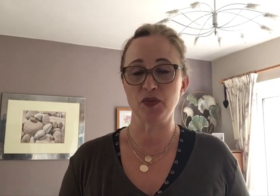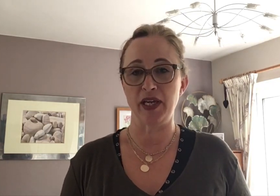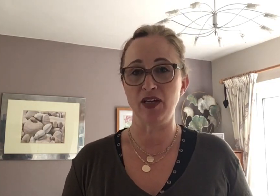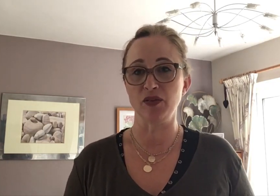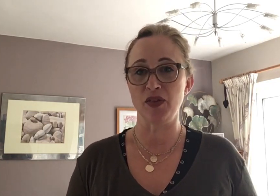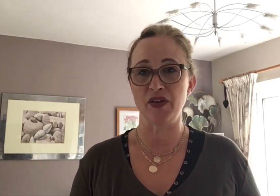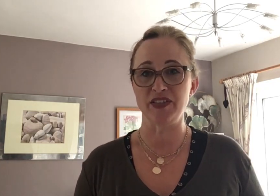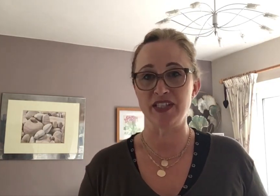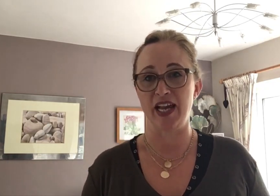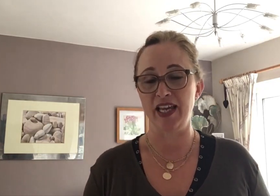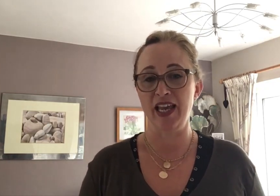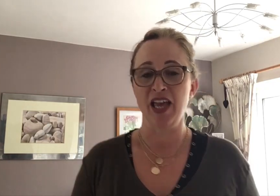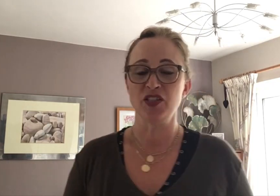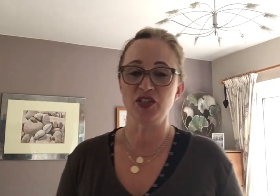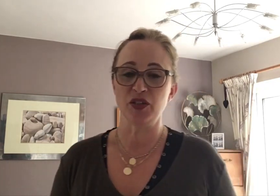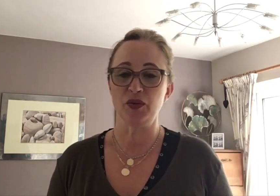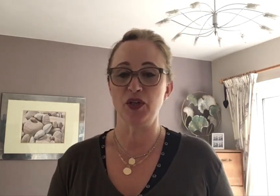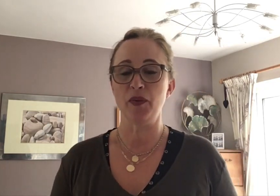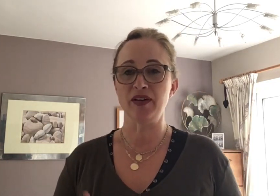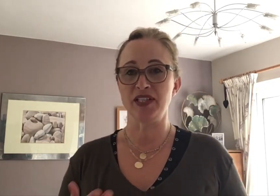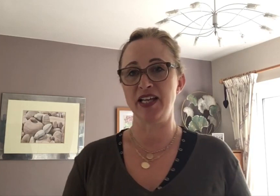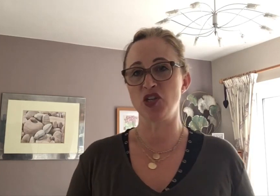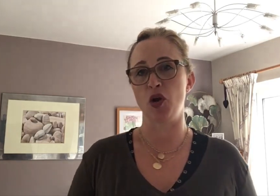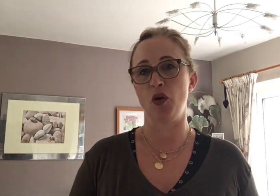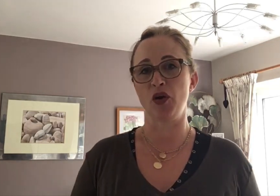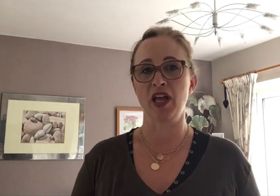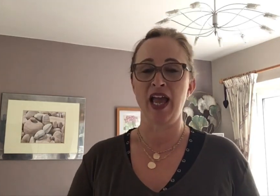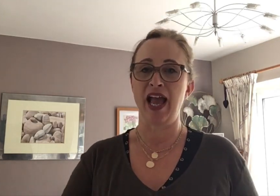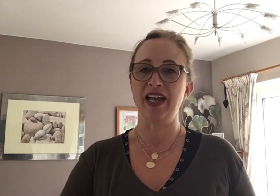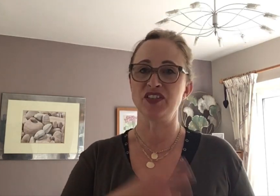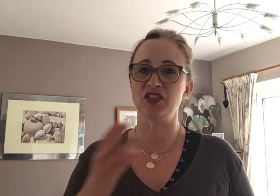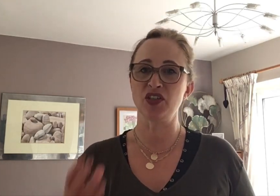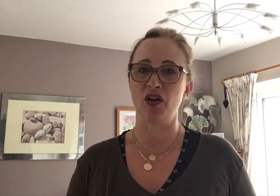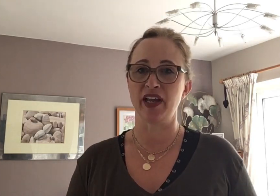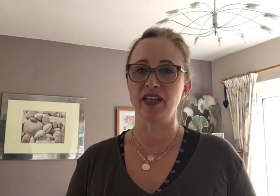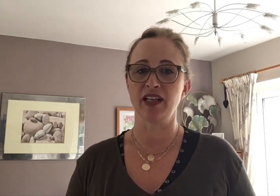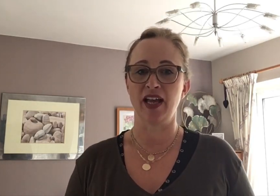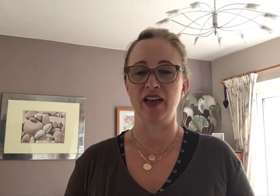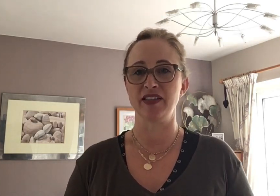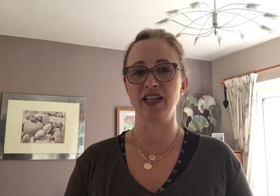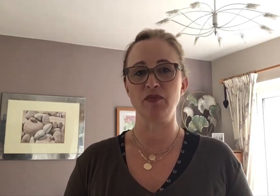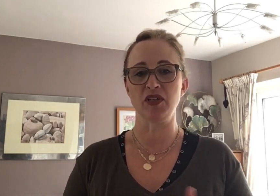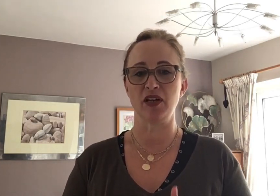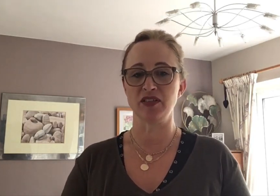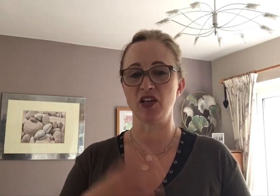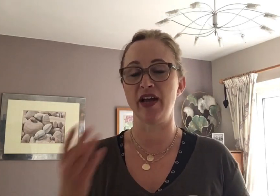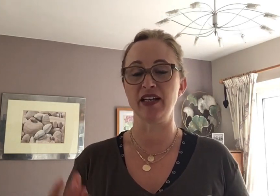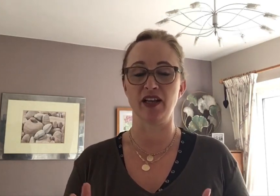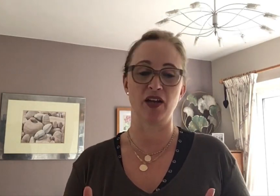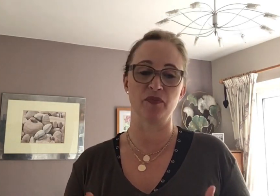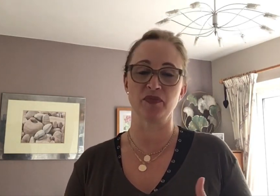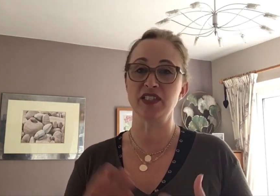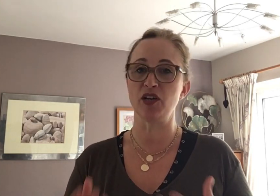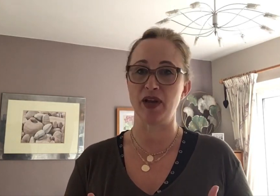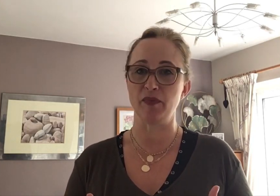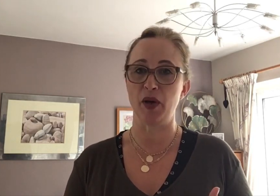week on Thursday to go out at 8 o'clock and sign at the same time, sing a rainbow